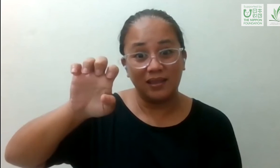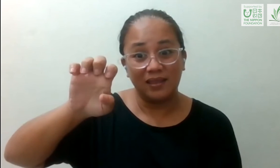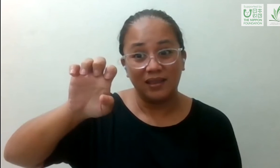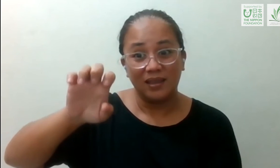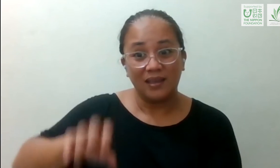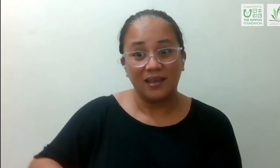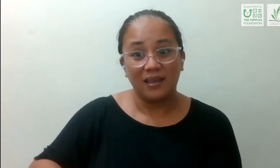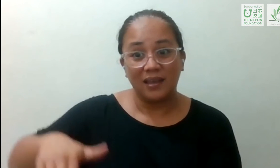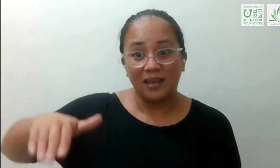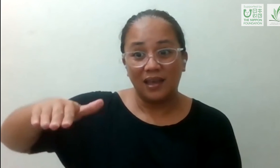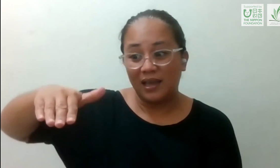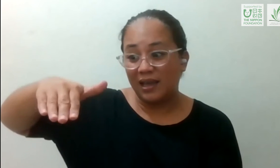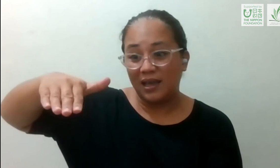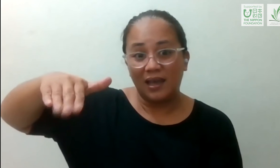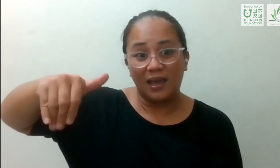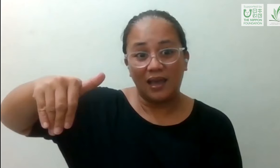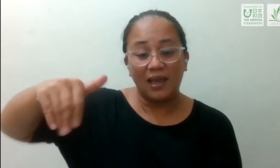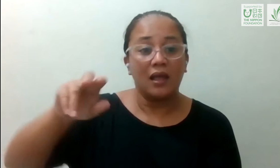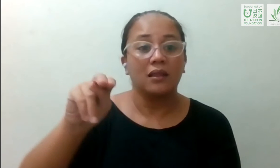and not yet.